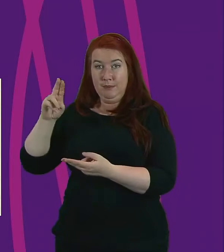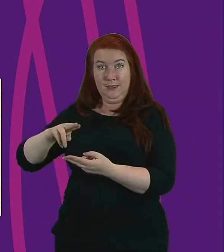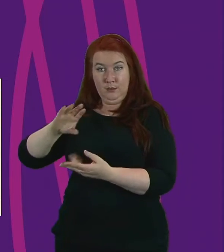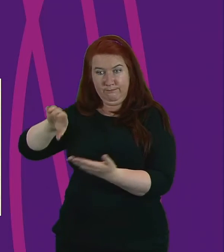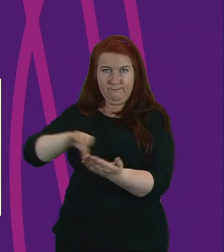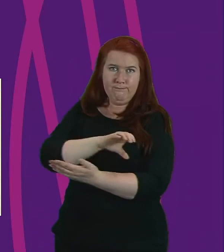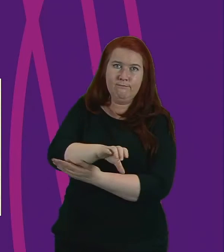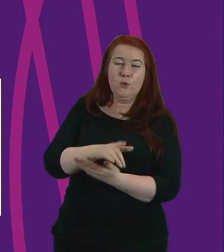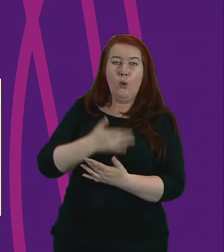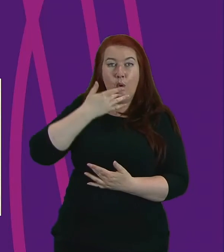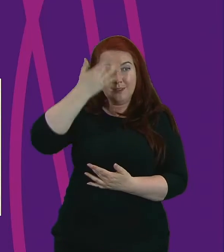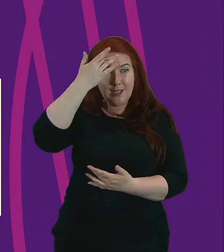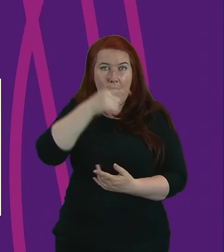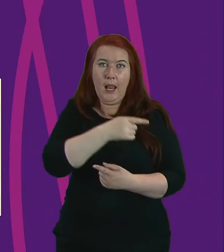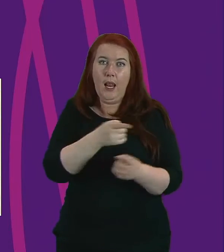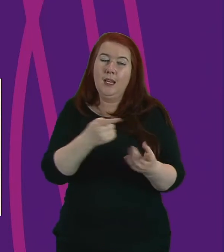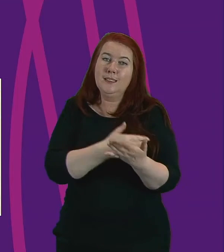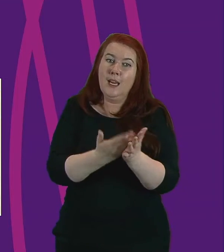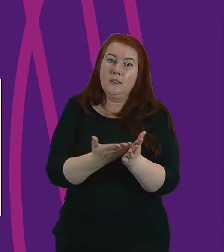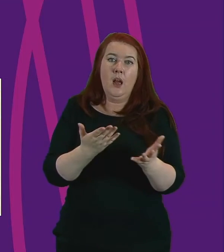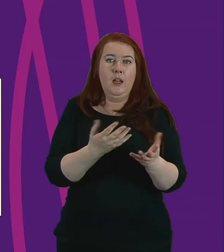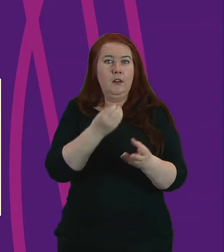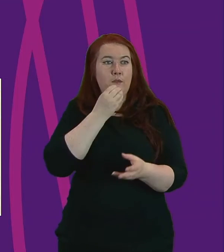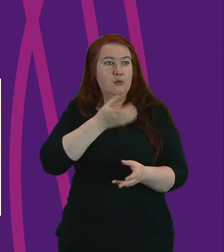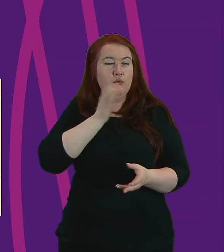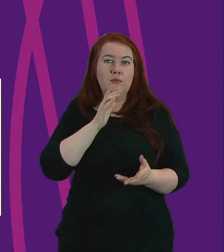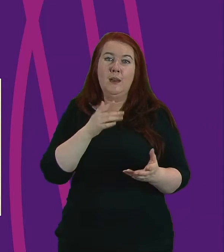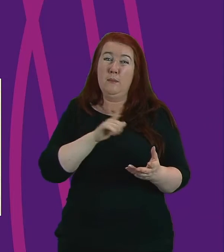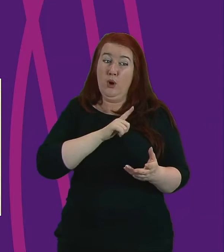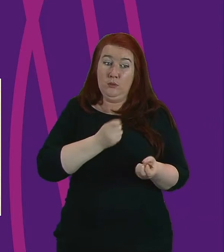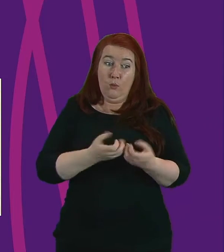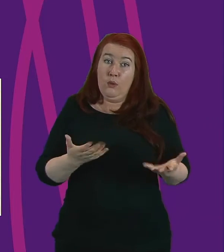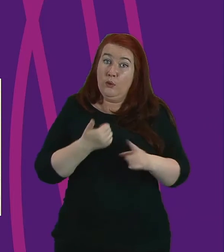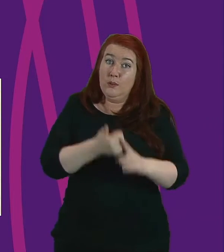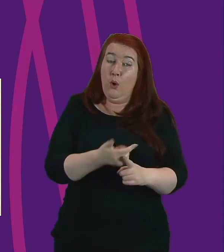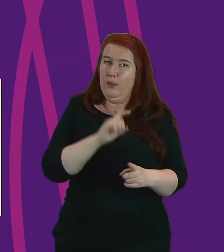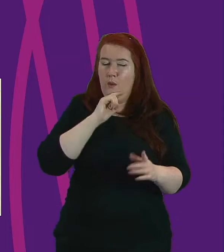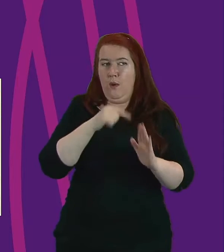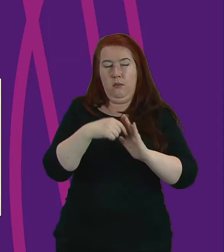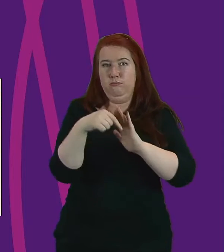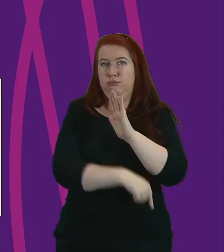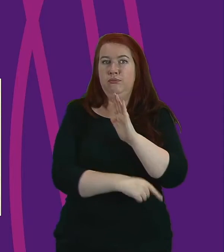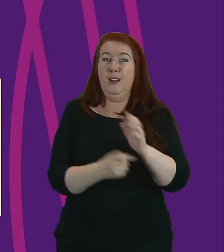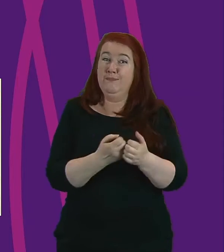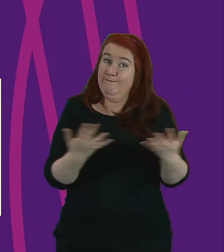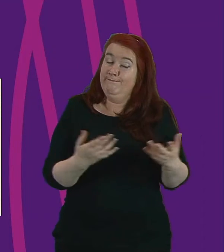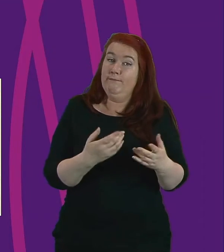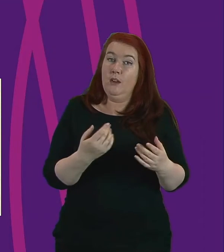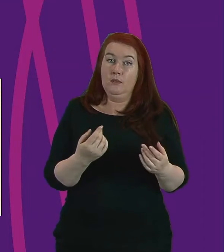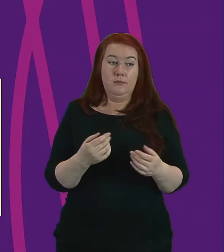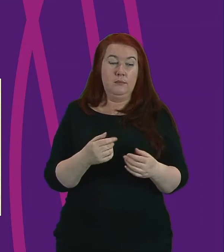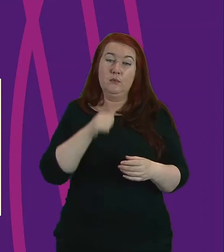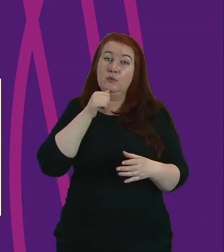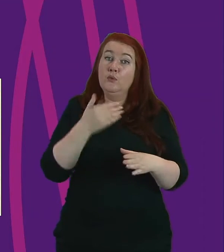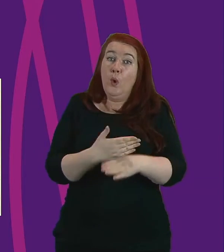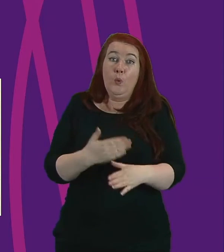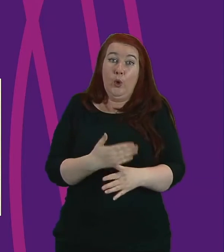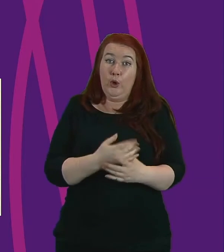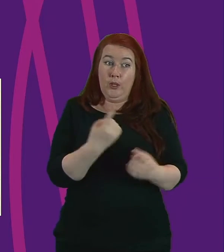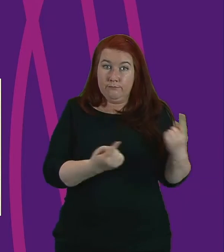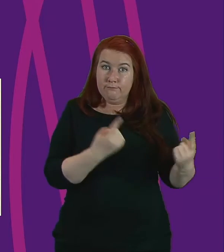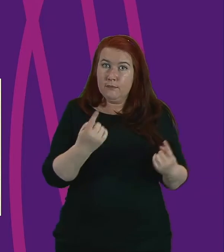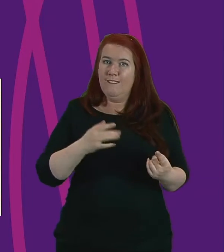and hospitality sectors which face a bleak future without ongoing assistance, leading to rising unemployment, particularly in rural and island Scotland and amongst young